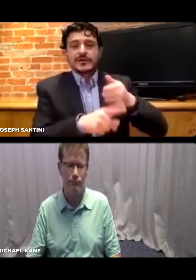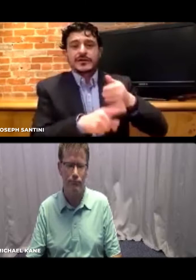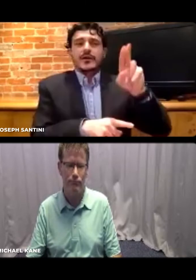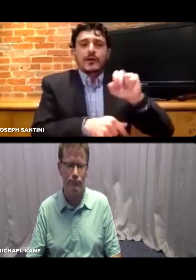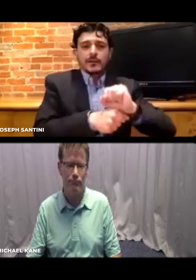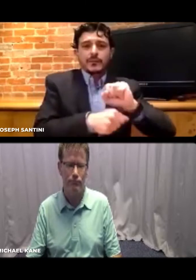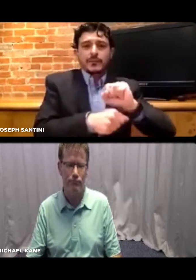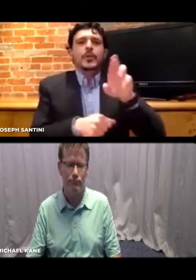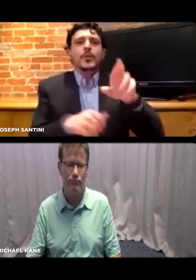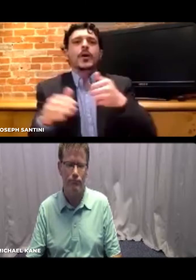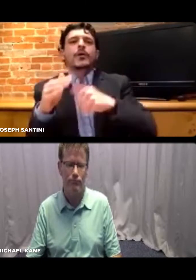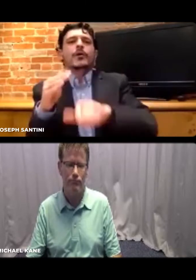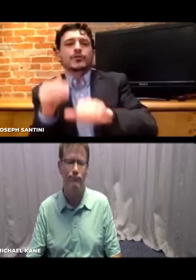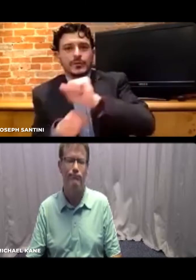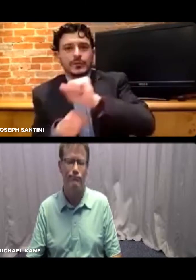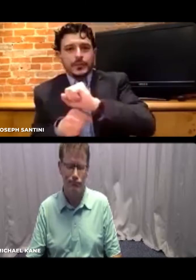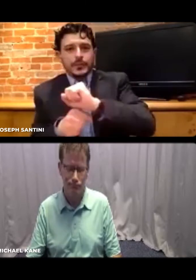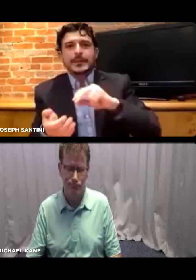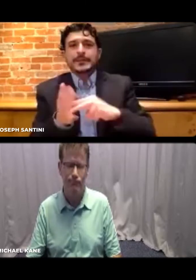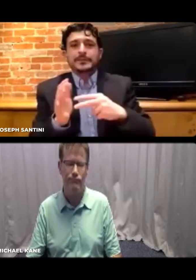the country.